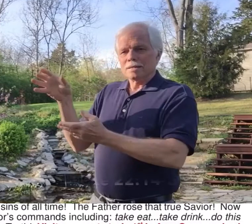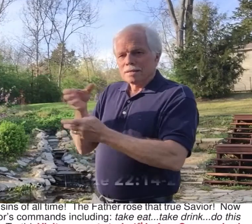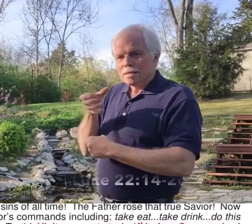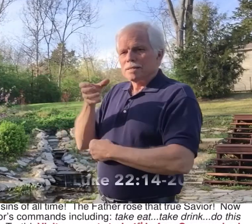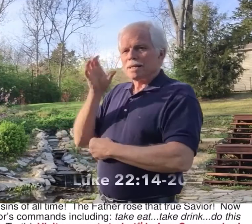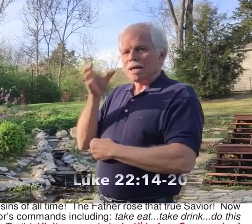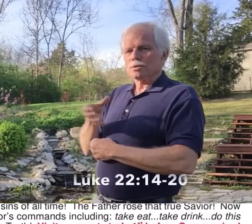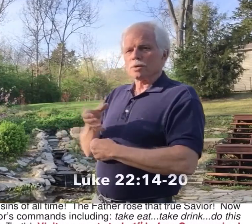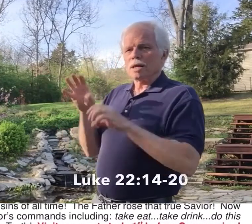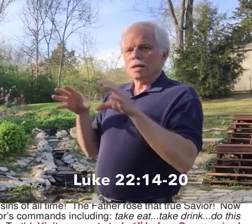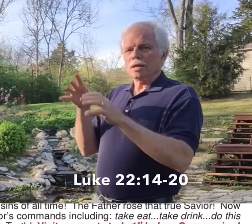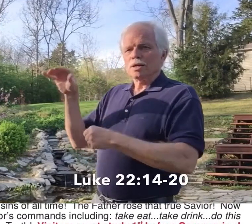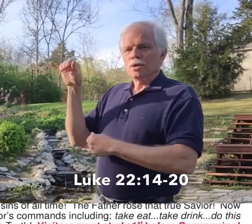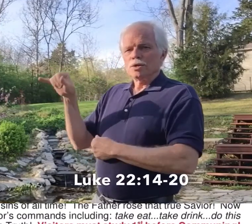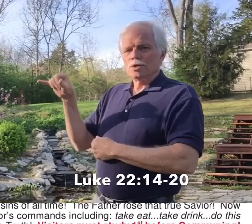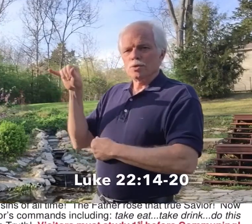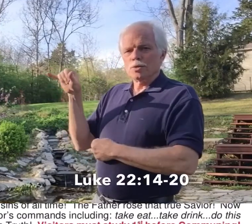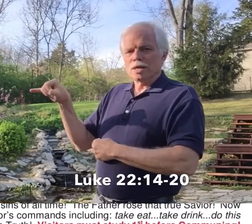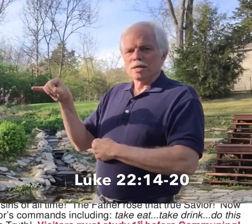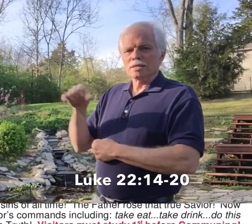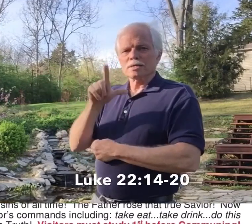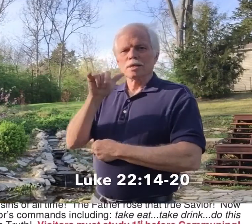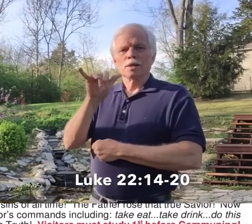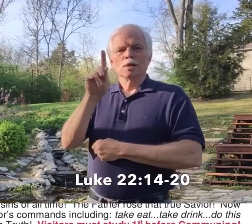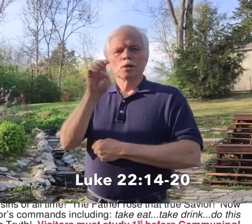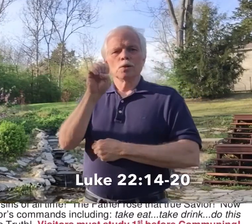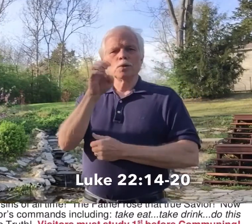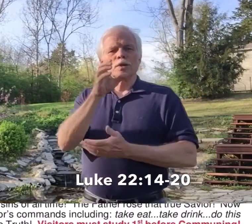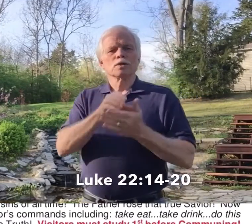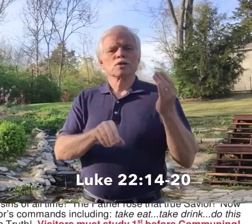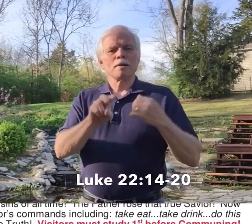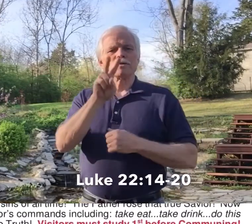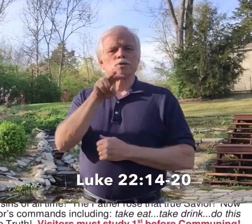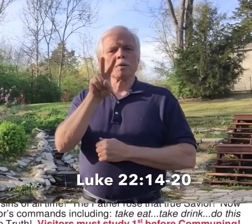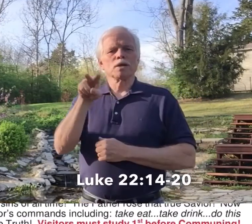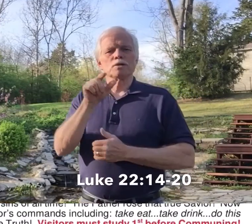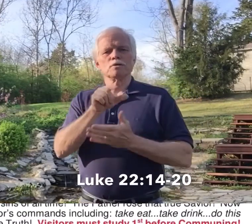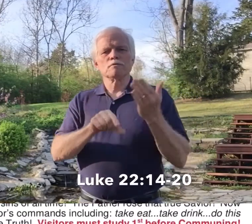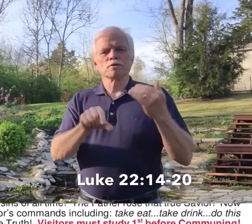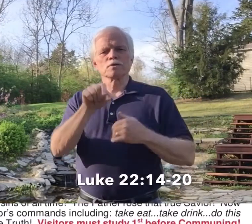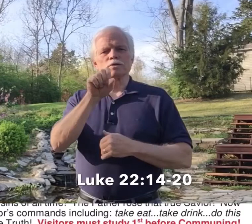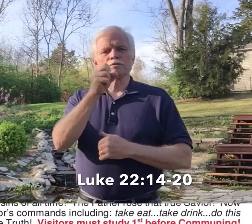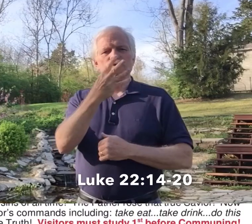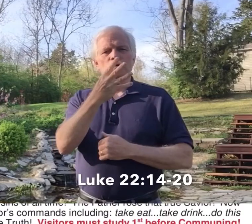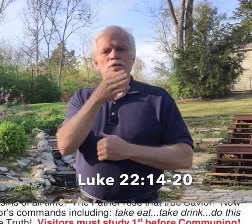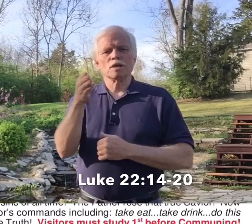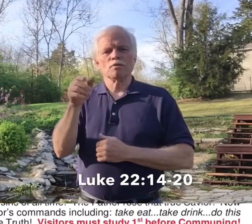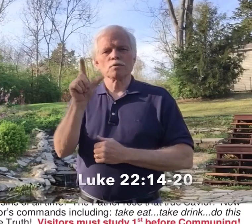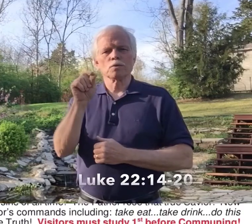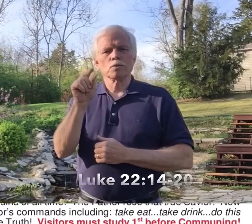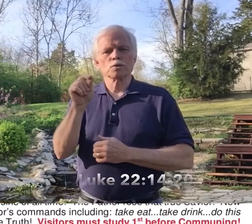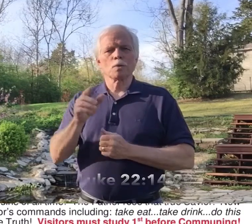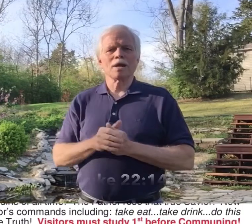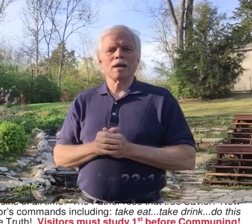take drink do this Luke chapter 22 verses 14 through 20